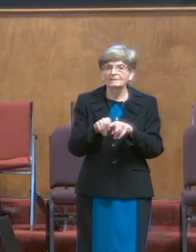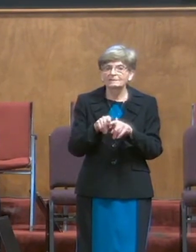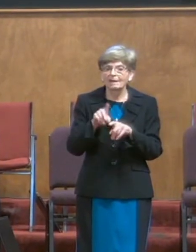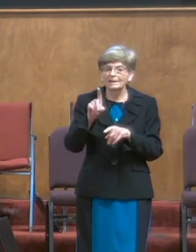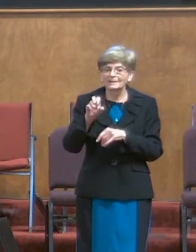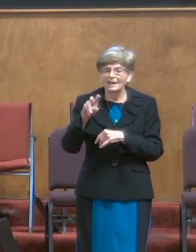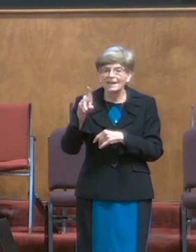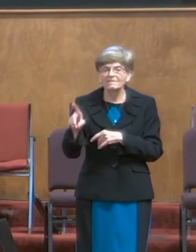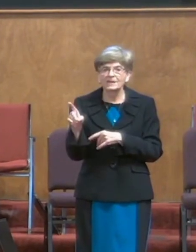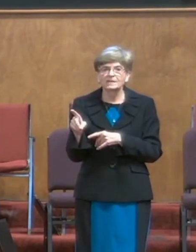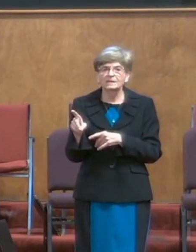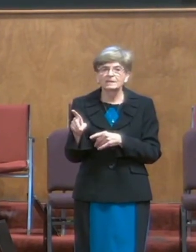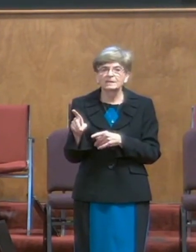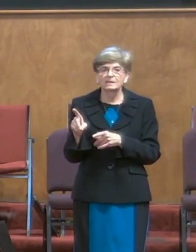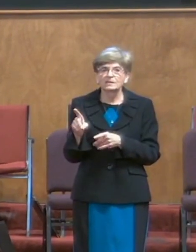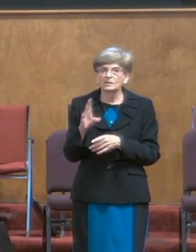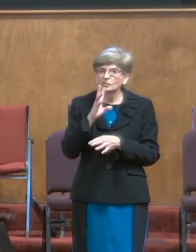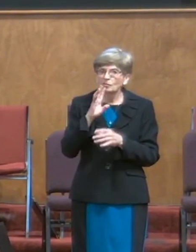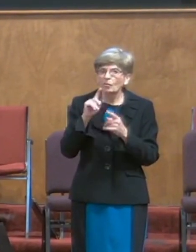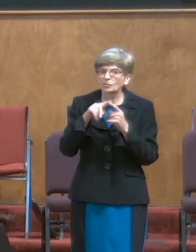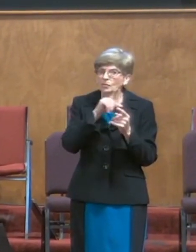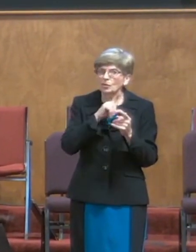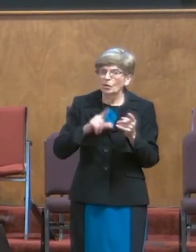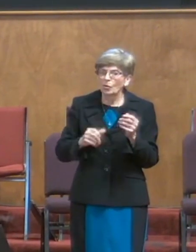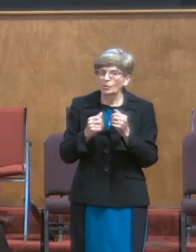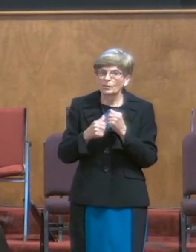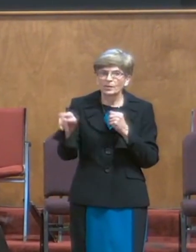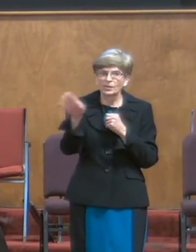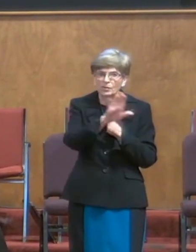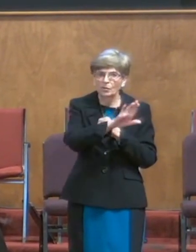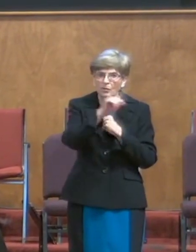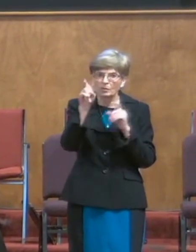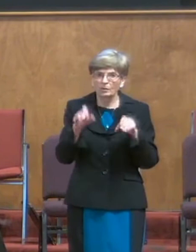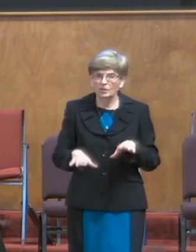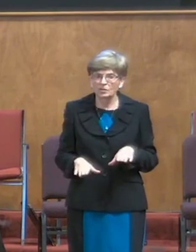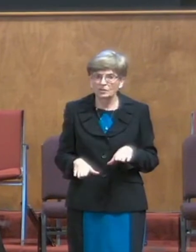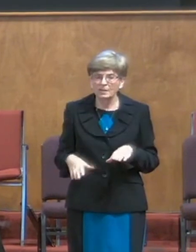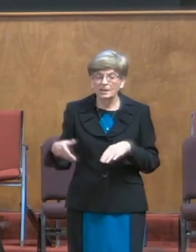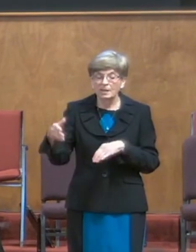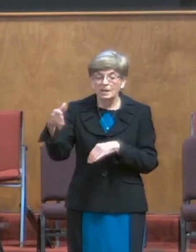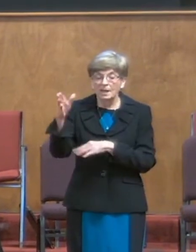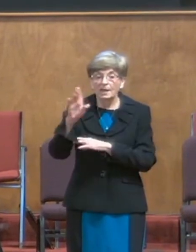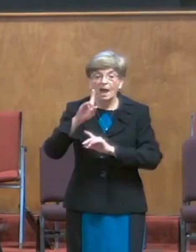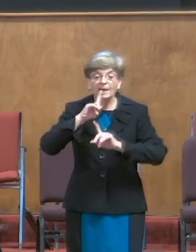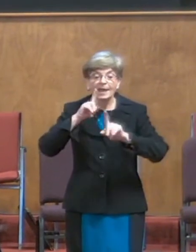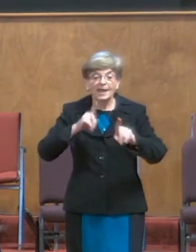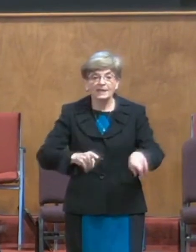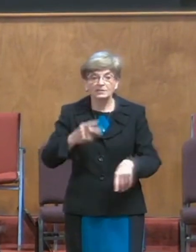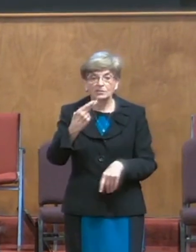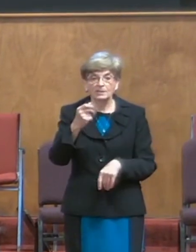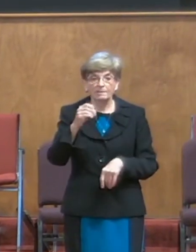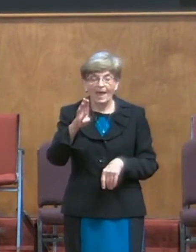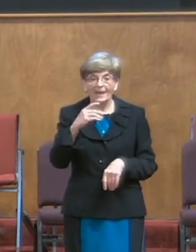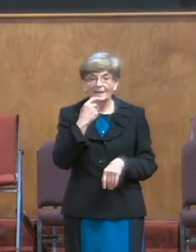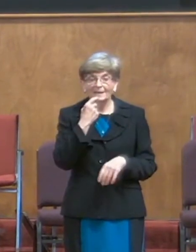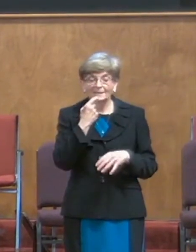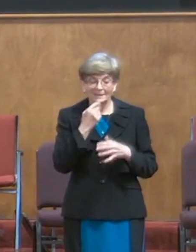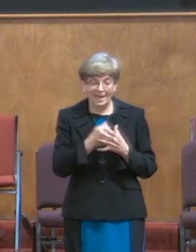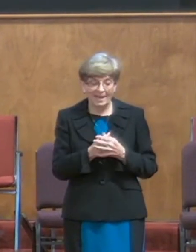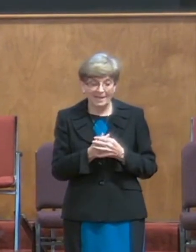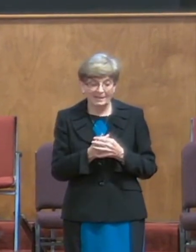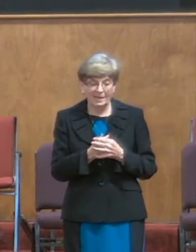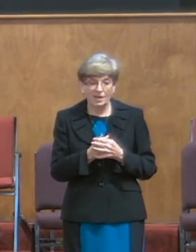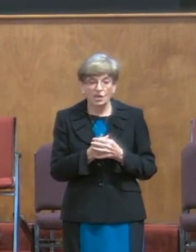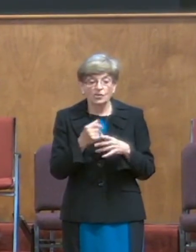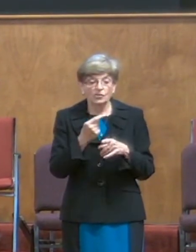those questions to the Lord. God's reply to Habakkuk implied that the righteous, godly